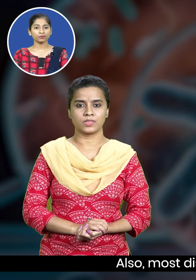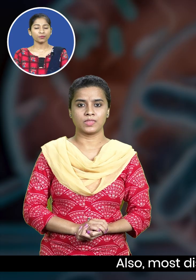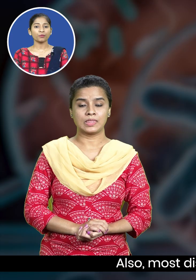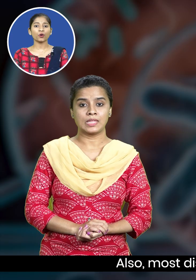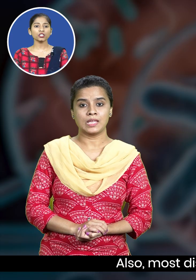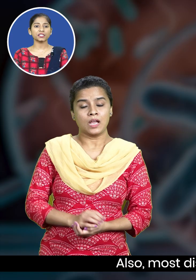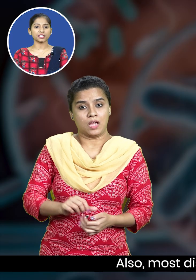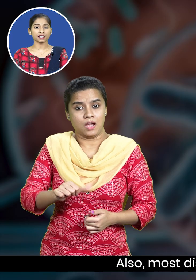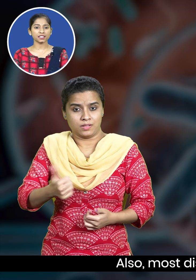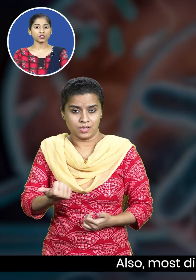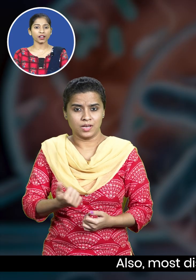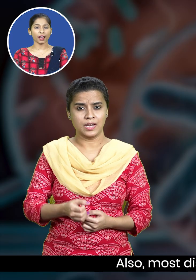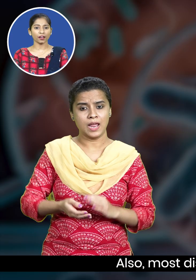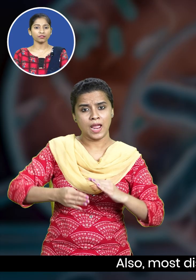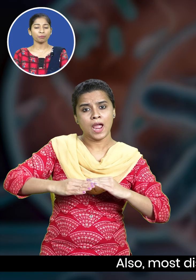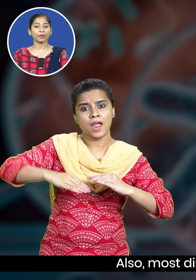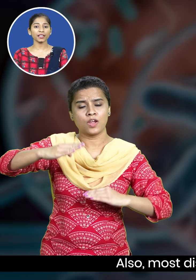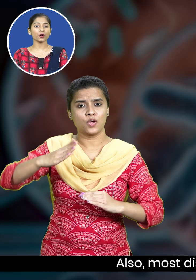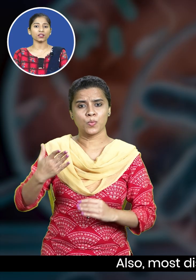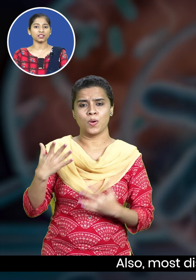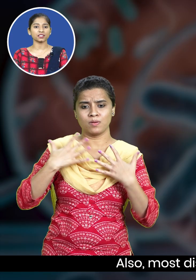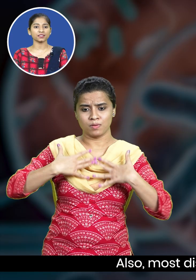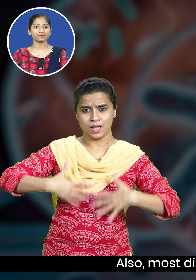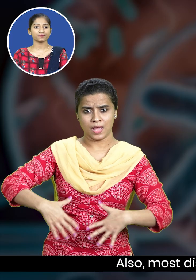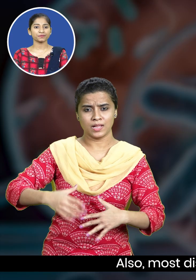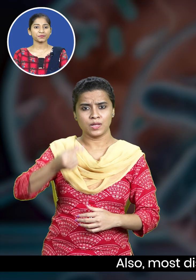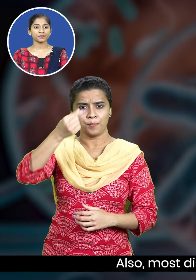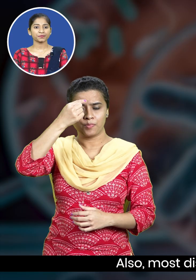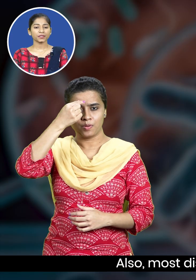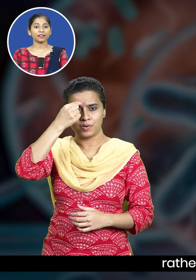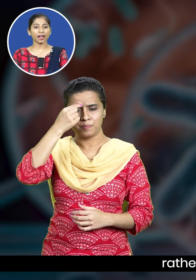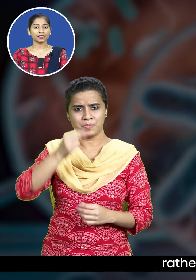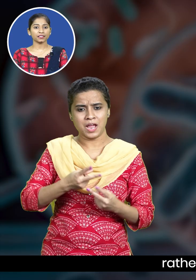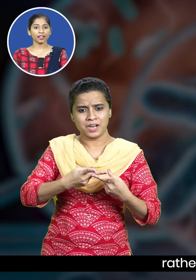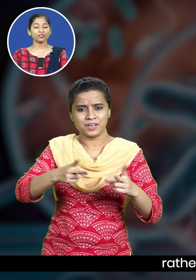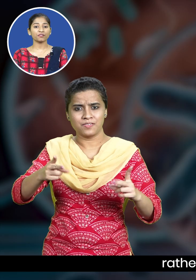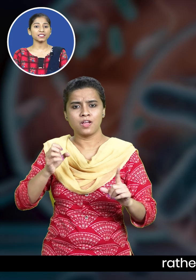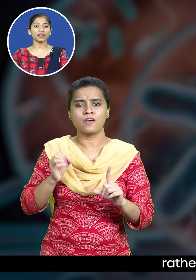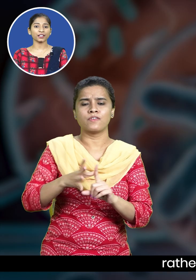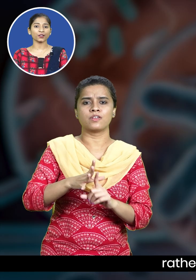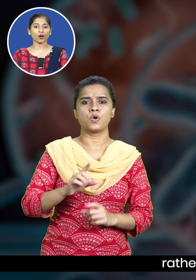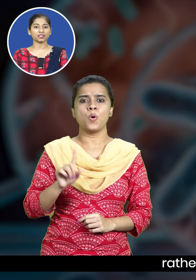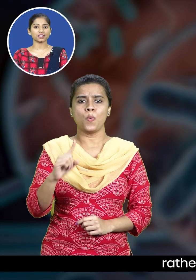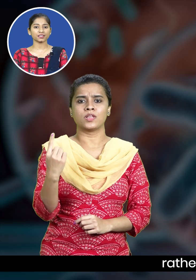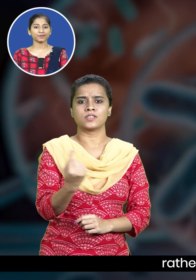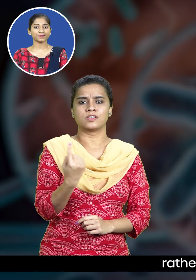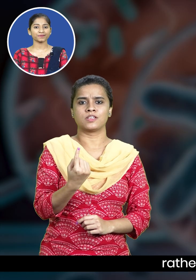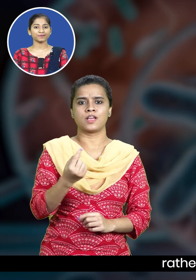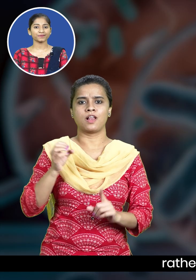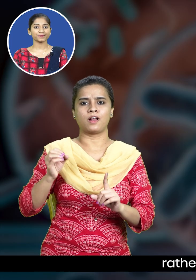Also, most diseases will have many causes rather than one single